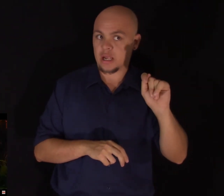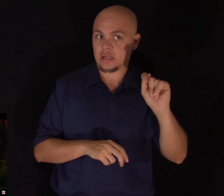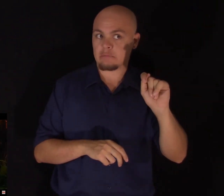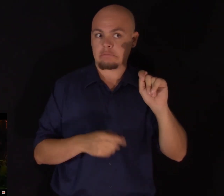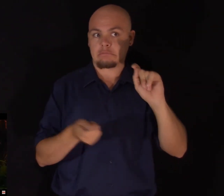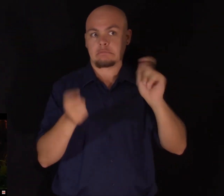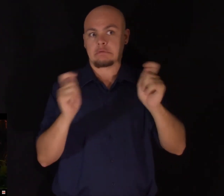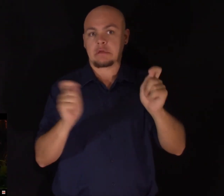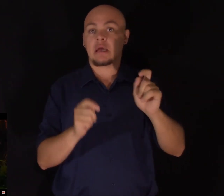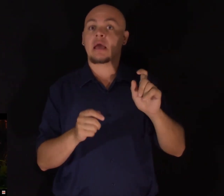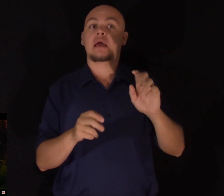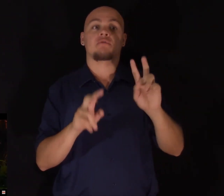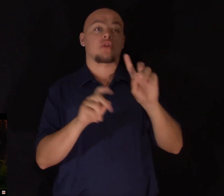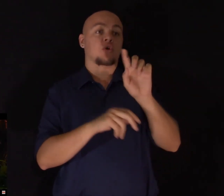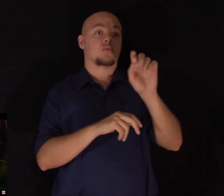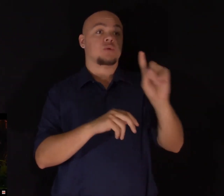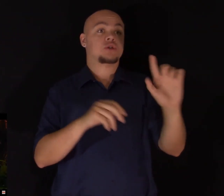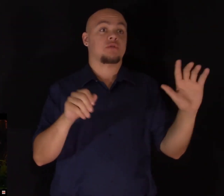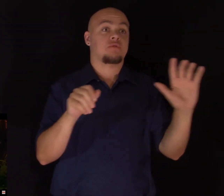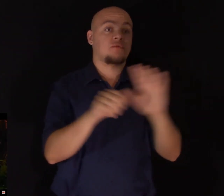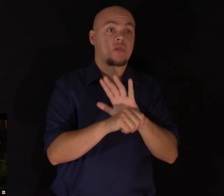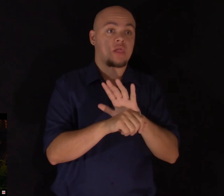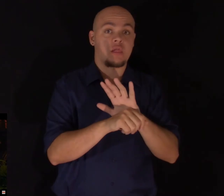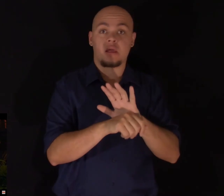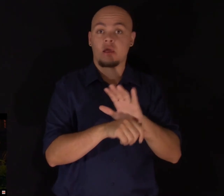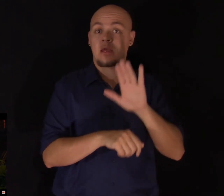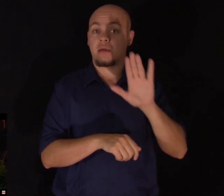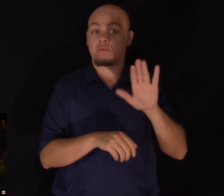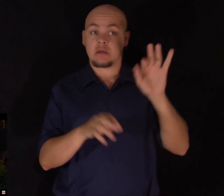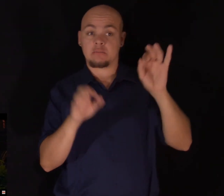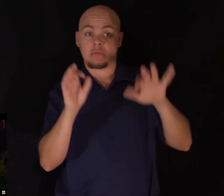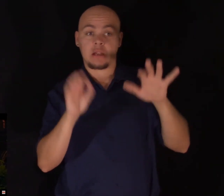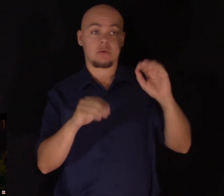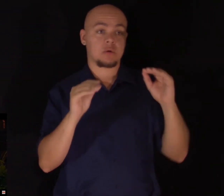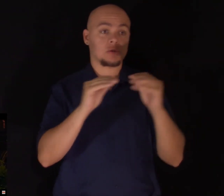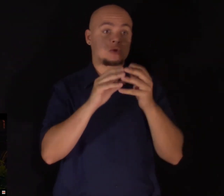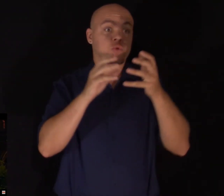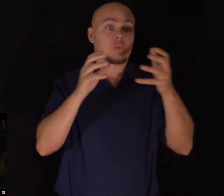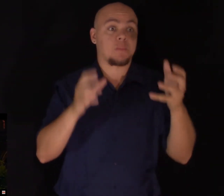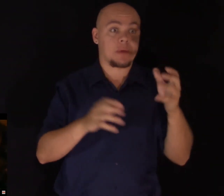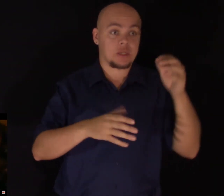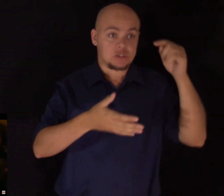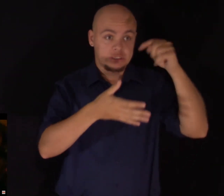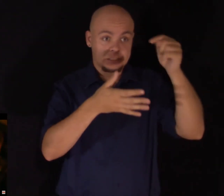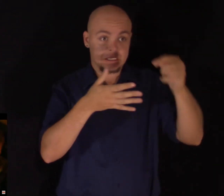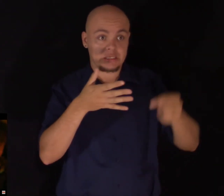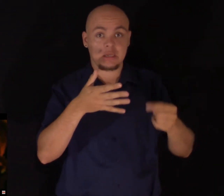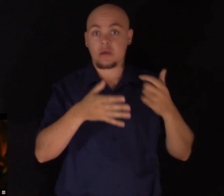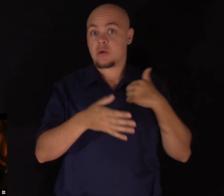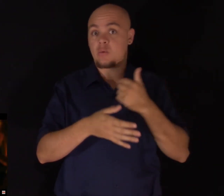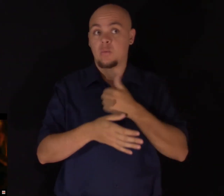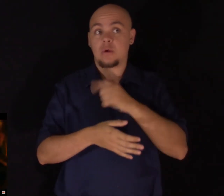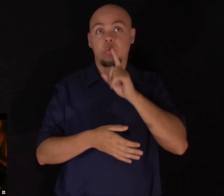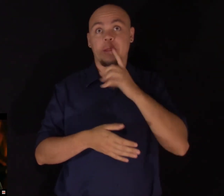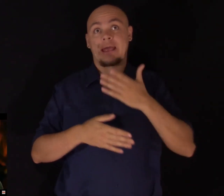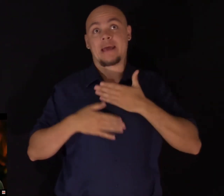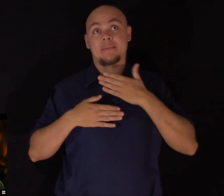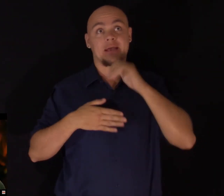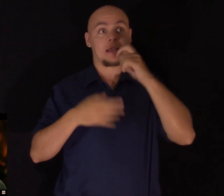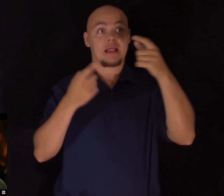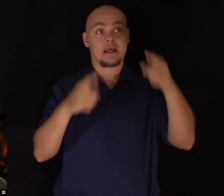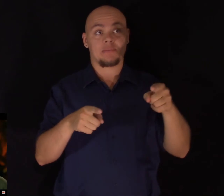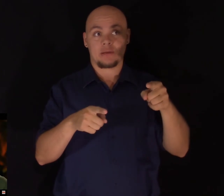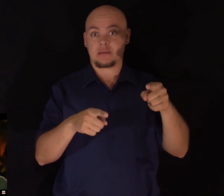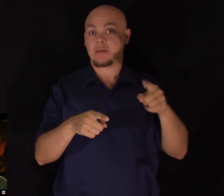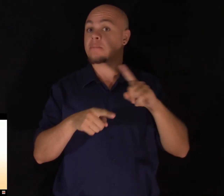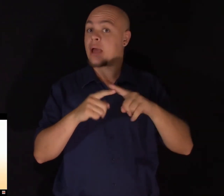its entirety, or if he had peppered his account with a little too much detail, and we're all really glad he didn't do that, he would have further